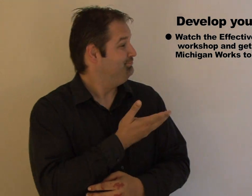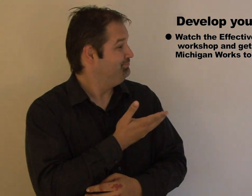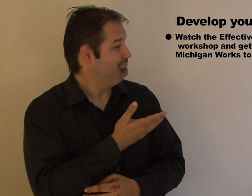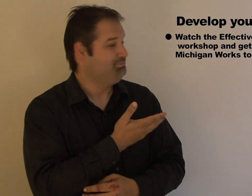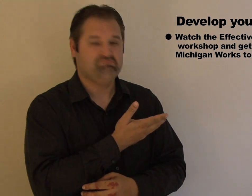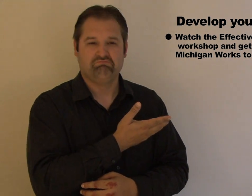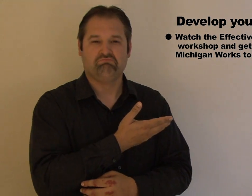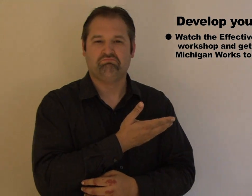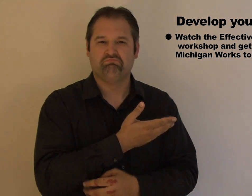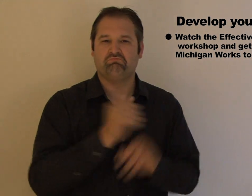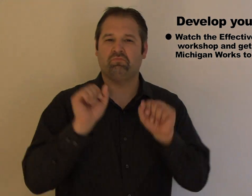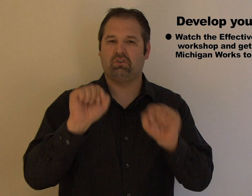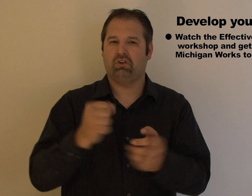resume.